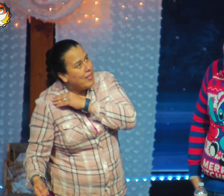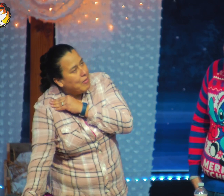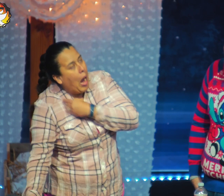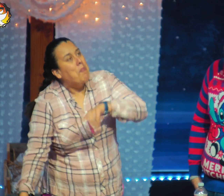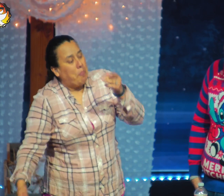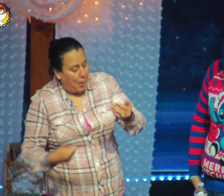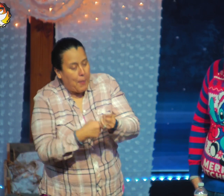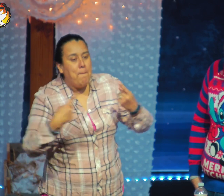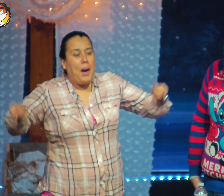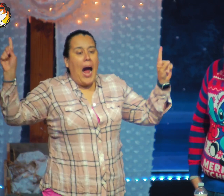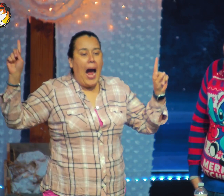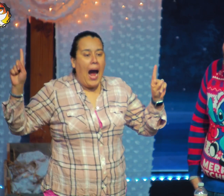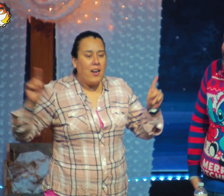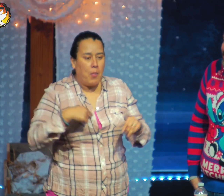have phones, right?